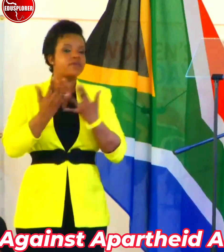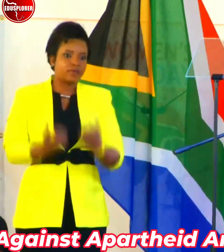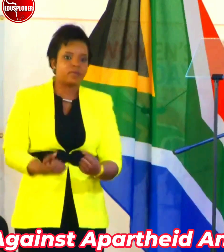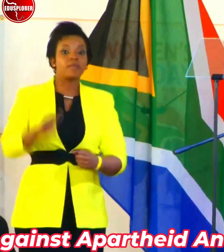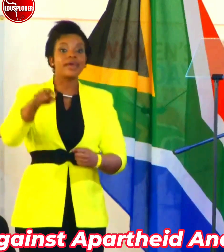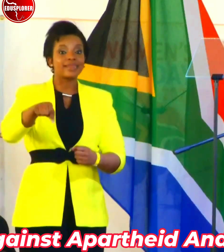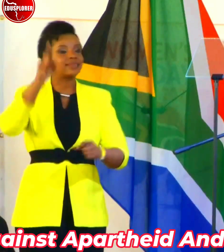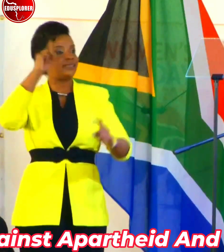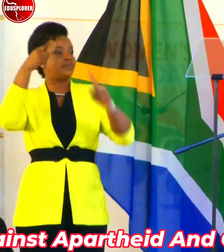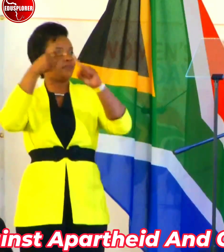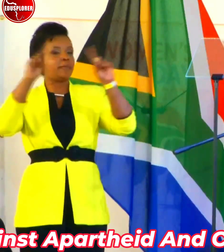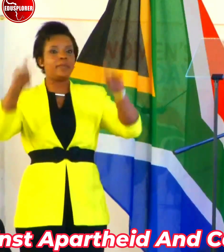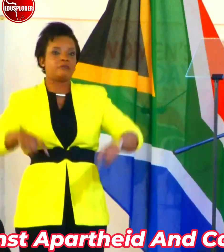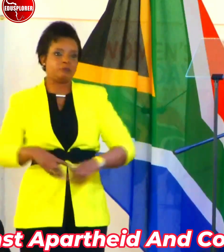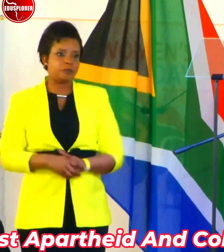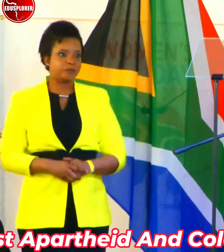do.